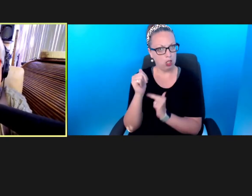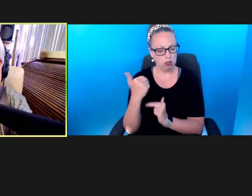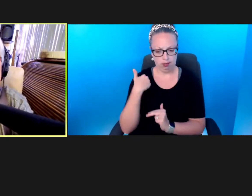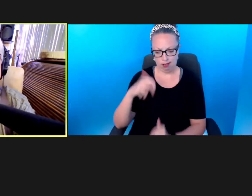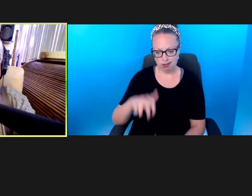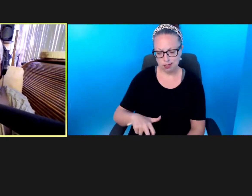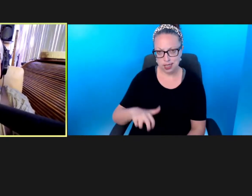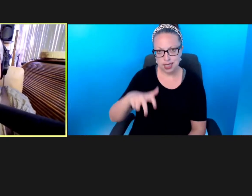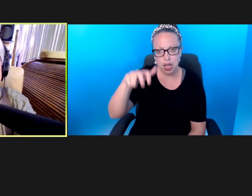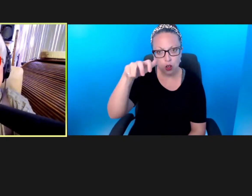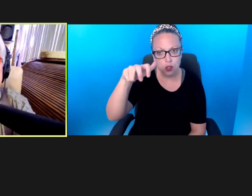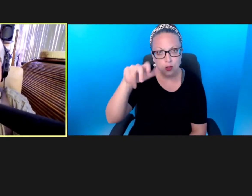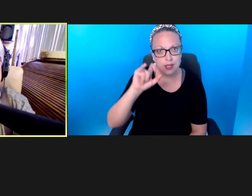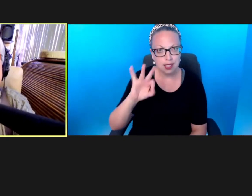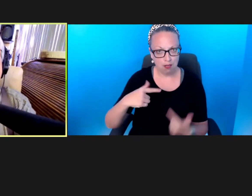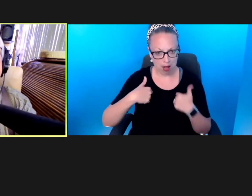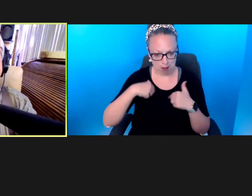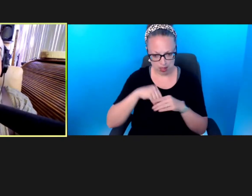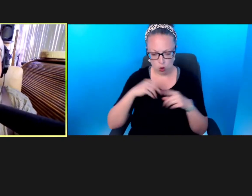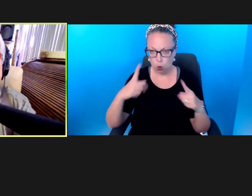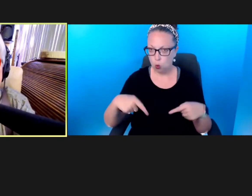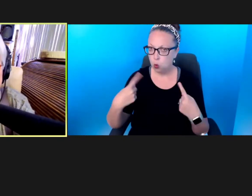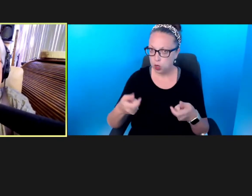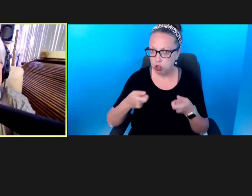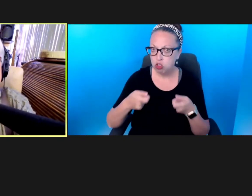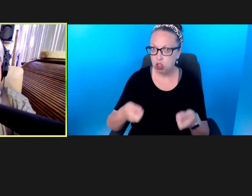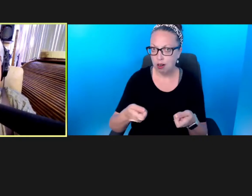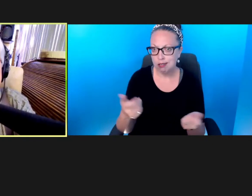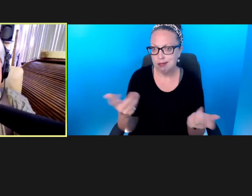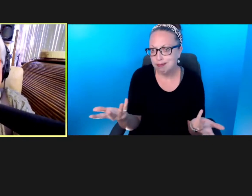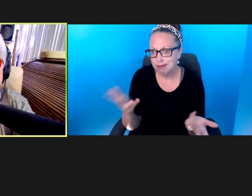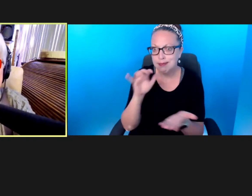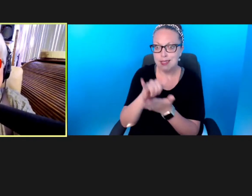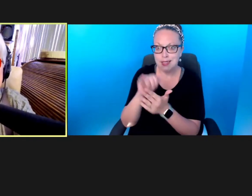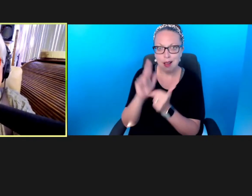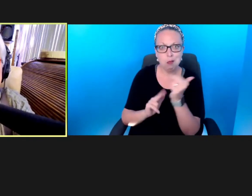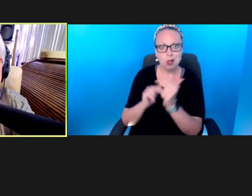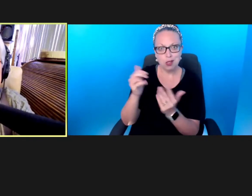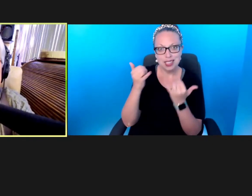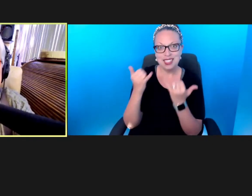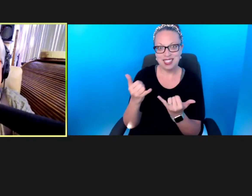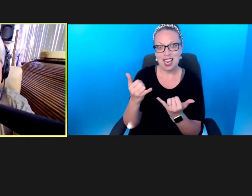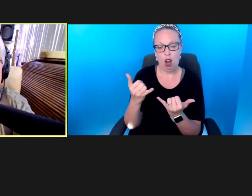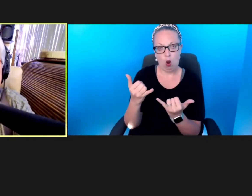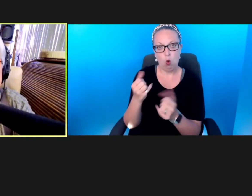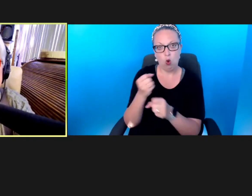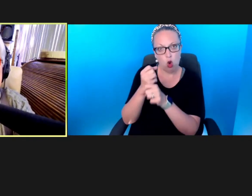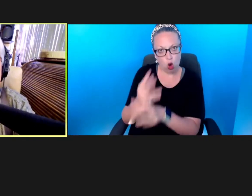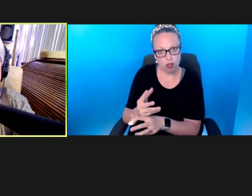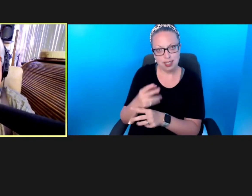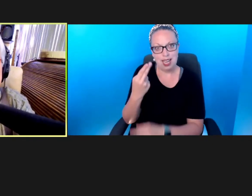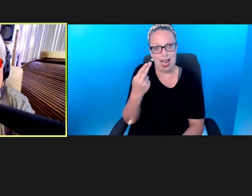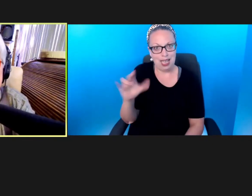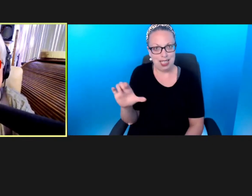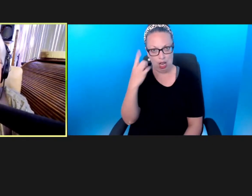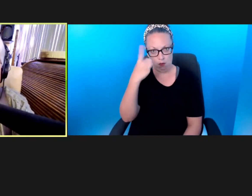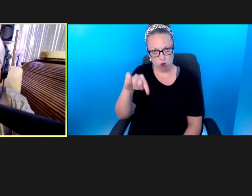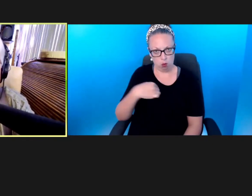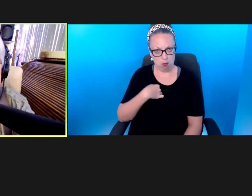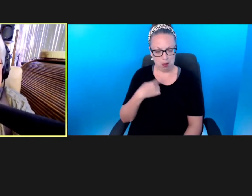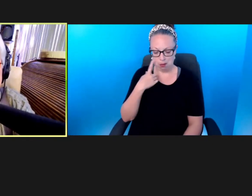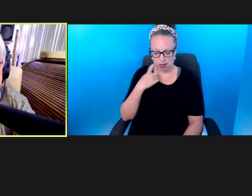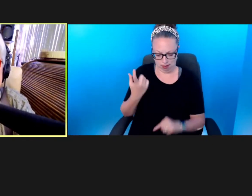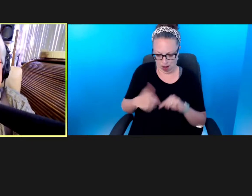stairs, if I'm in my wheelchair, well, that building is a handicapping environment for me because I can't